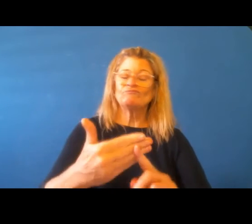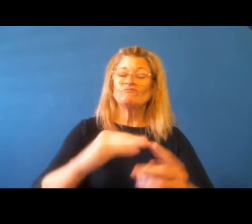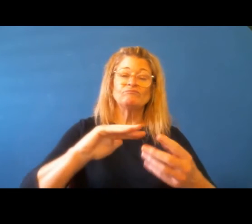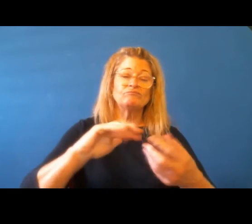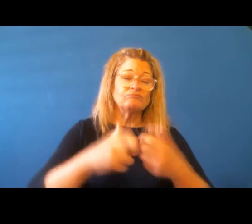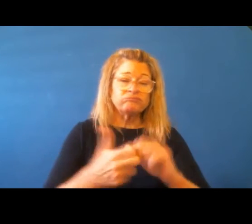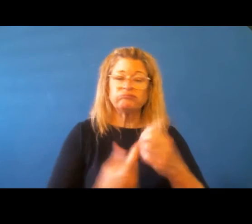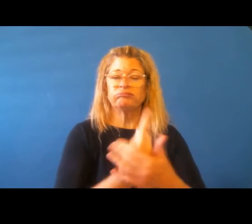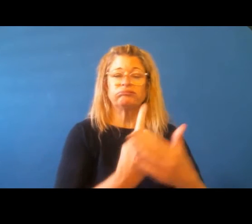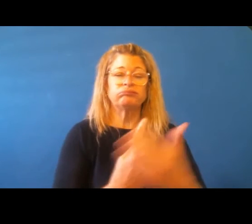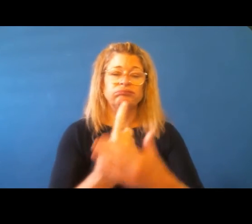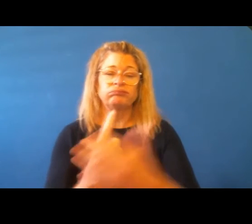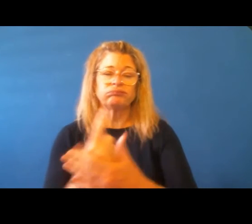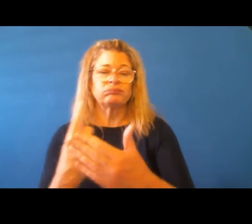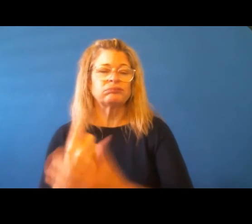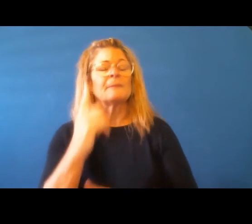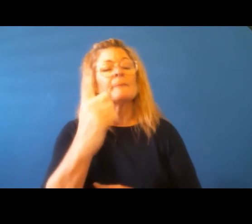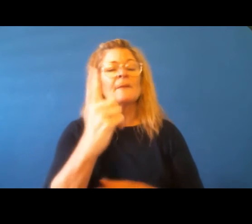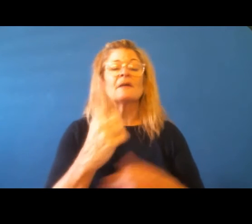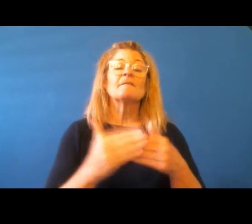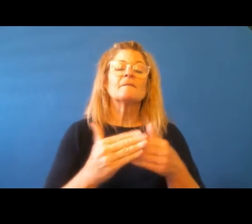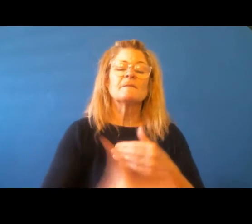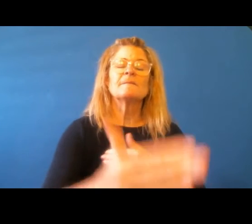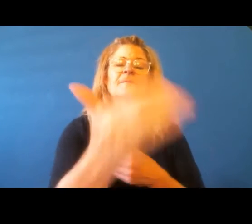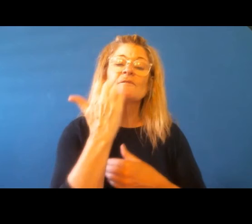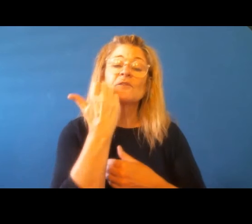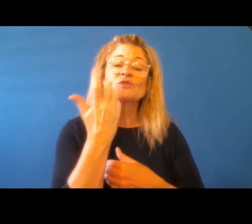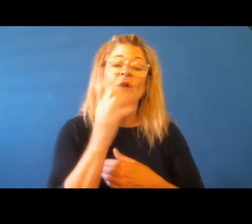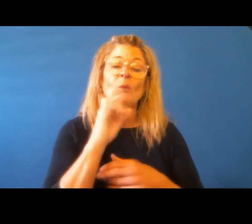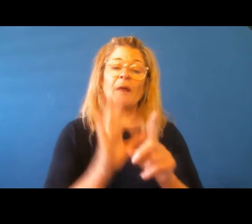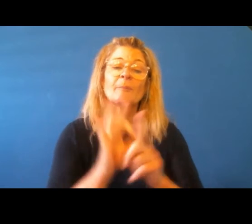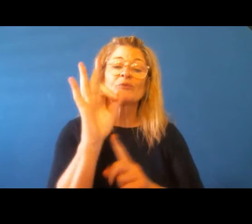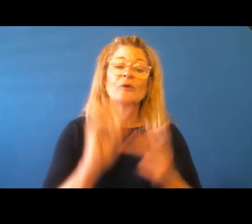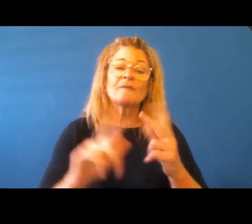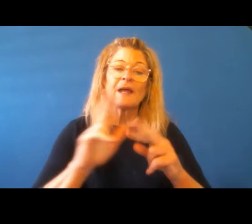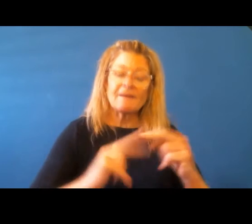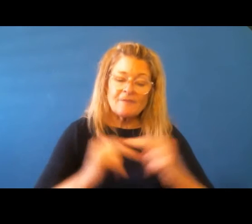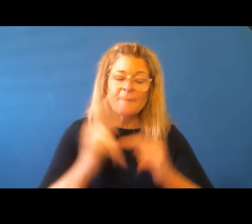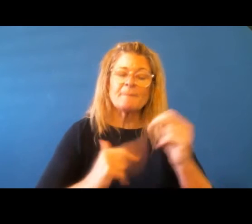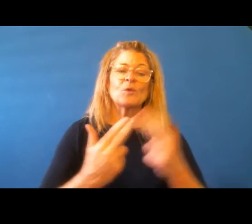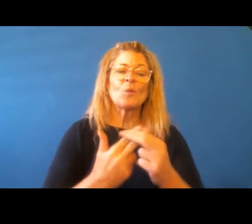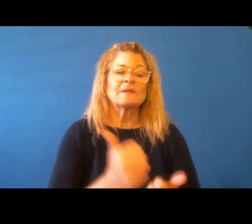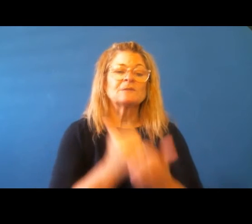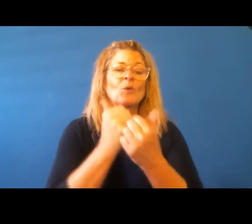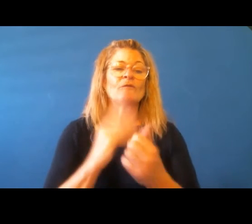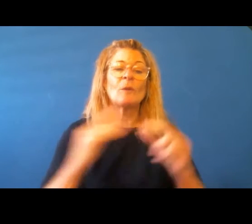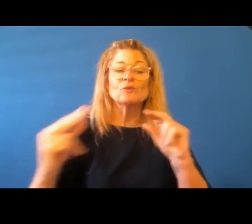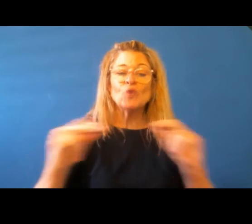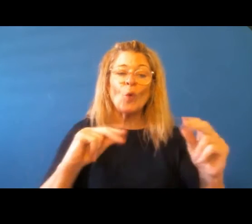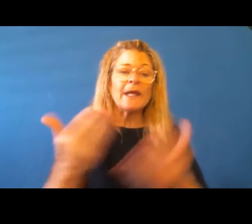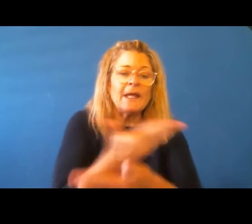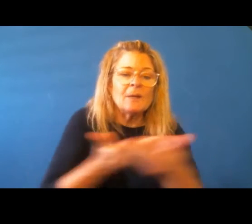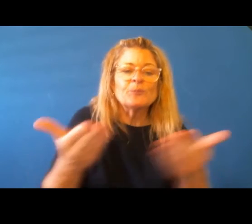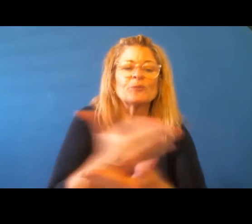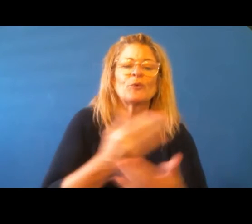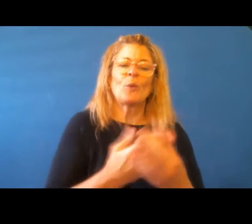and more enduring if they are built through dialogue, shared understanding, and taking account of a range of diverse